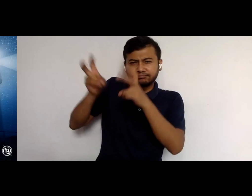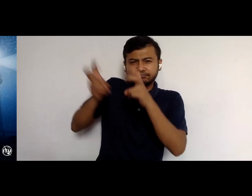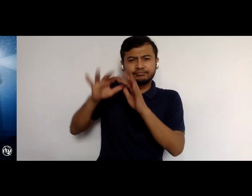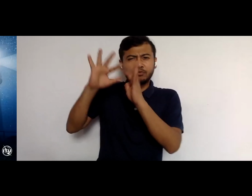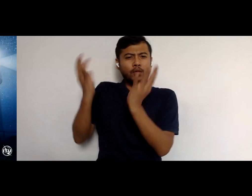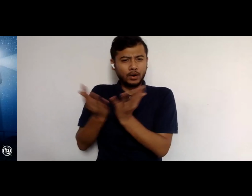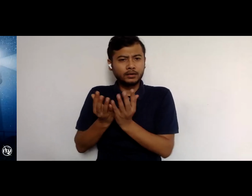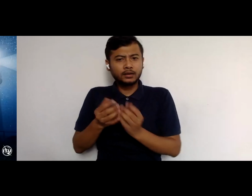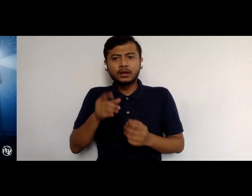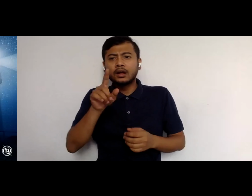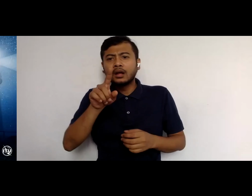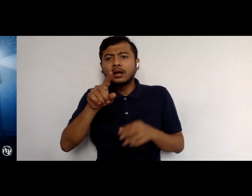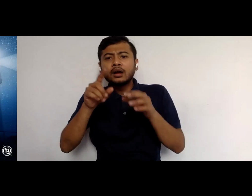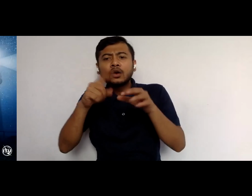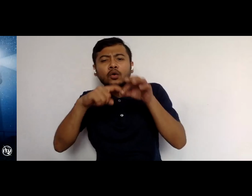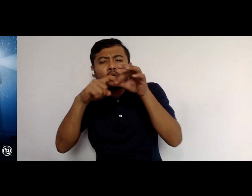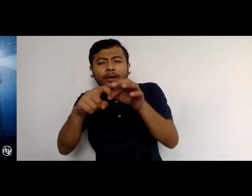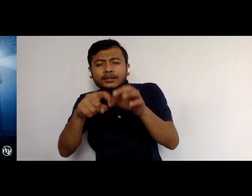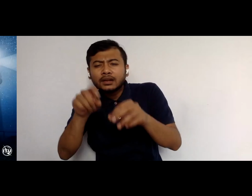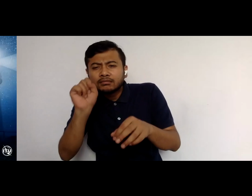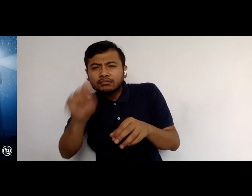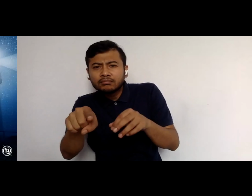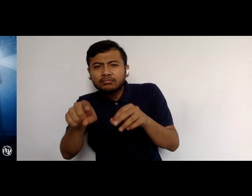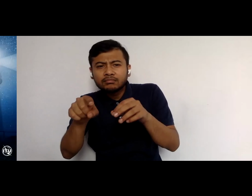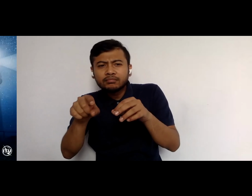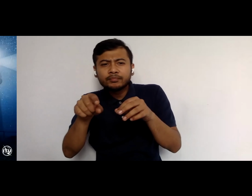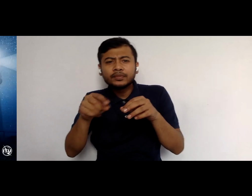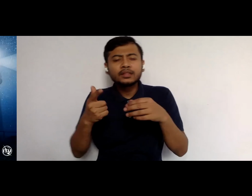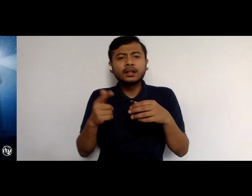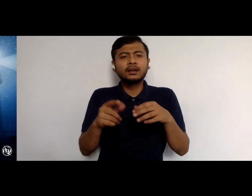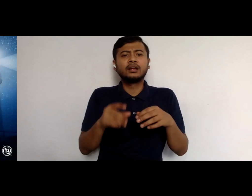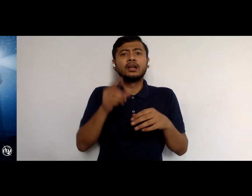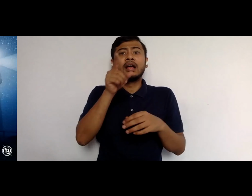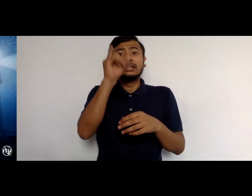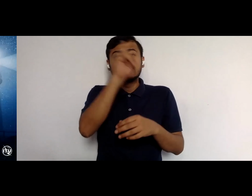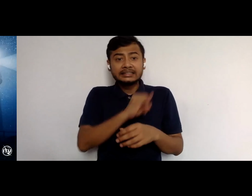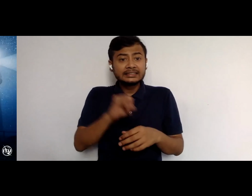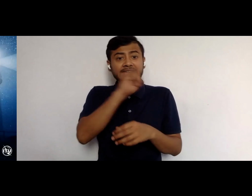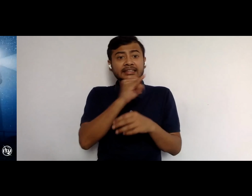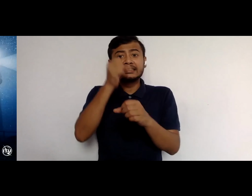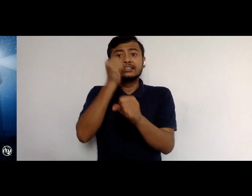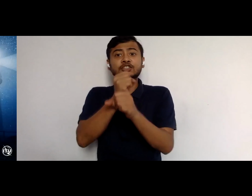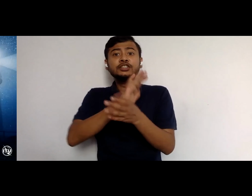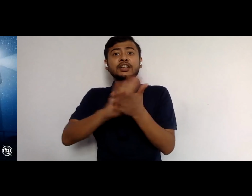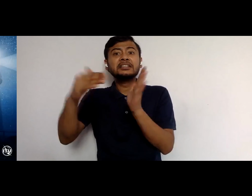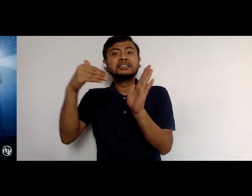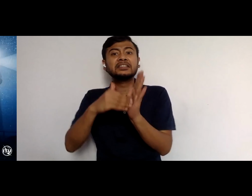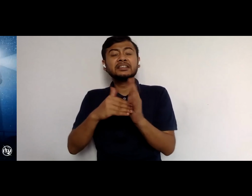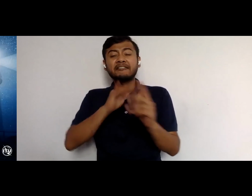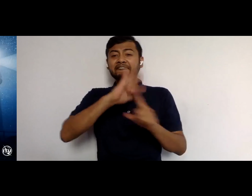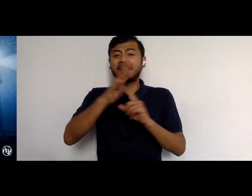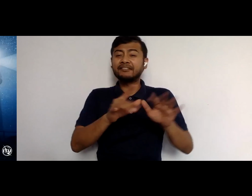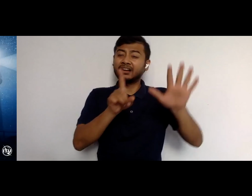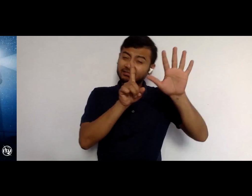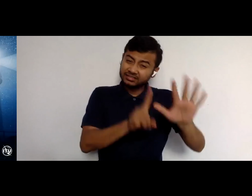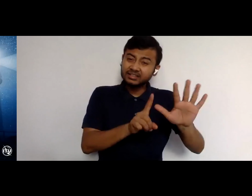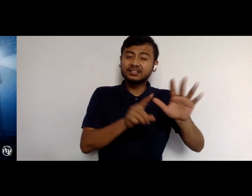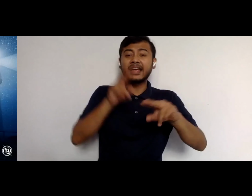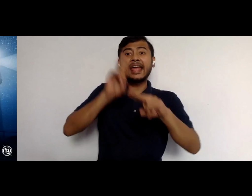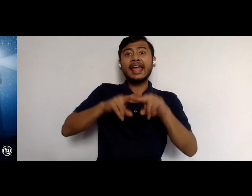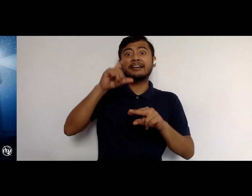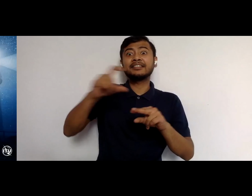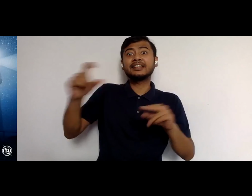I think it asked that kindly get 6 GHz spectrum allocation for Wi-Fi 6 on the lines of FCC as fast